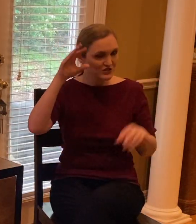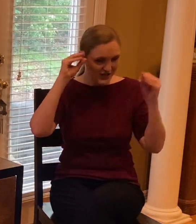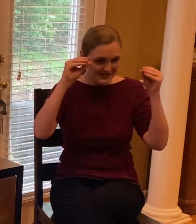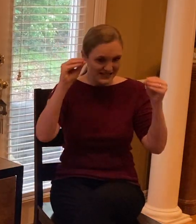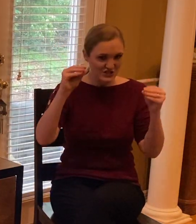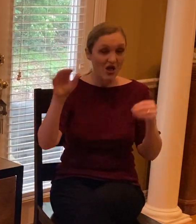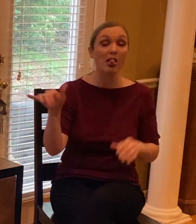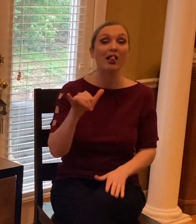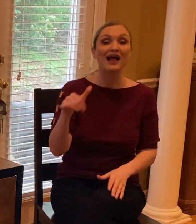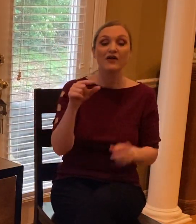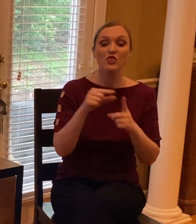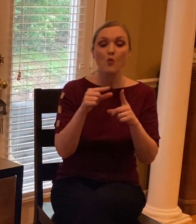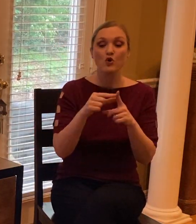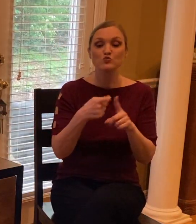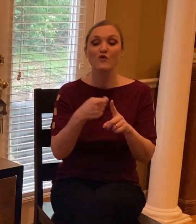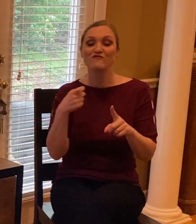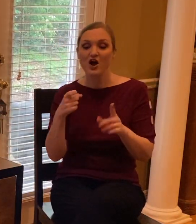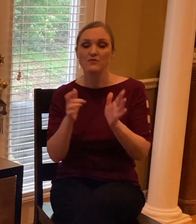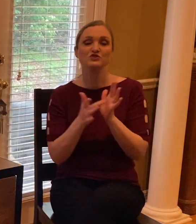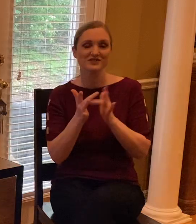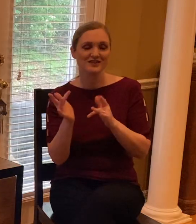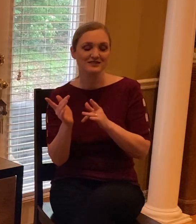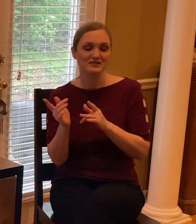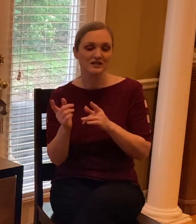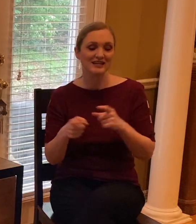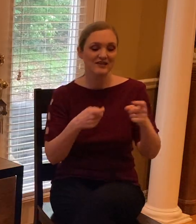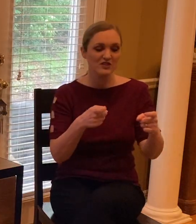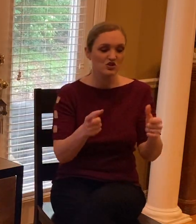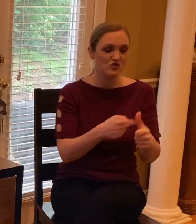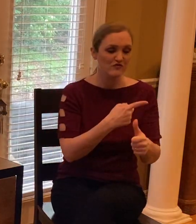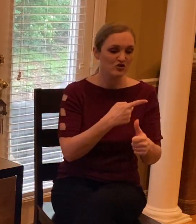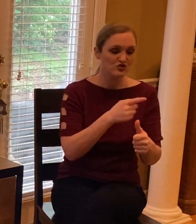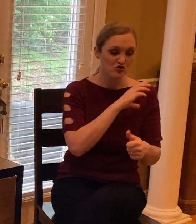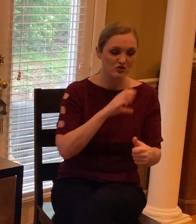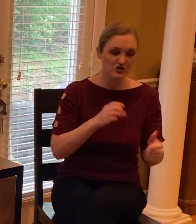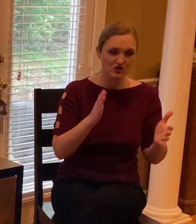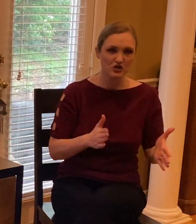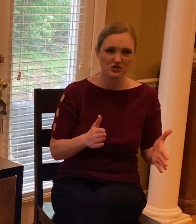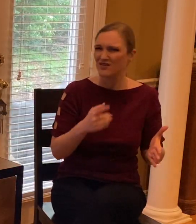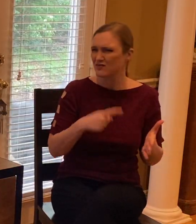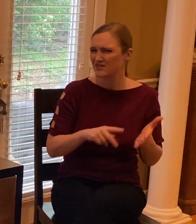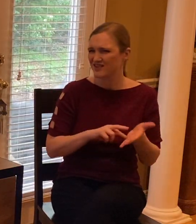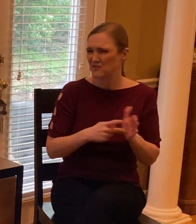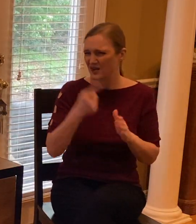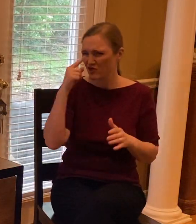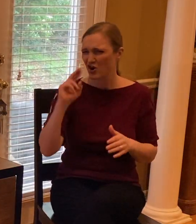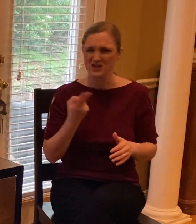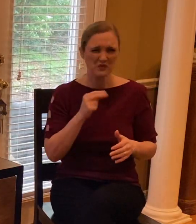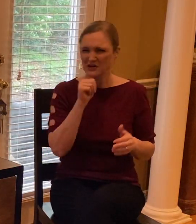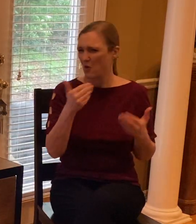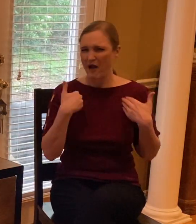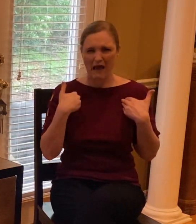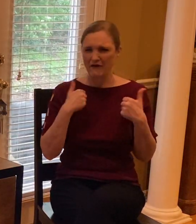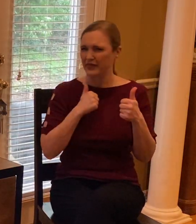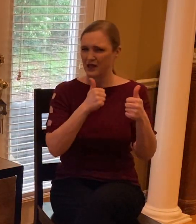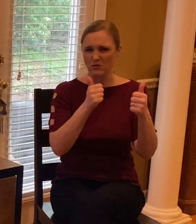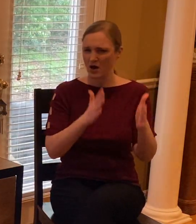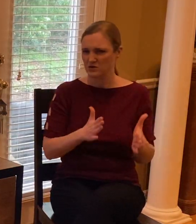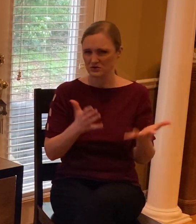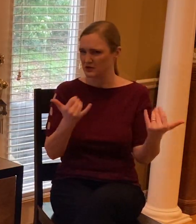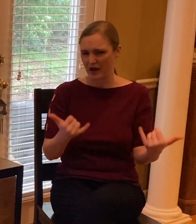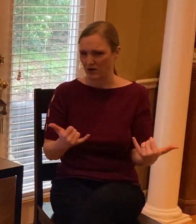were coming from the mouth of Jesus to these first Christians. Well, again, what does that mean for us? Because we don't have the apostles.